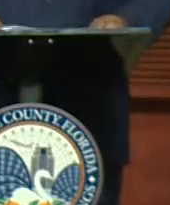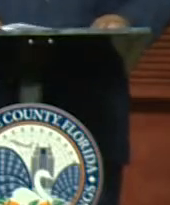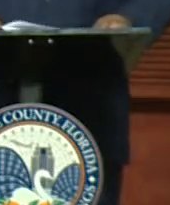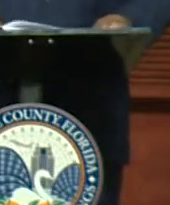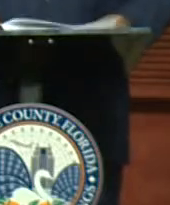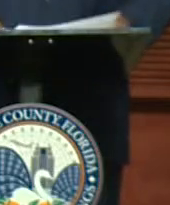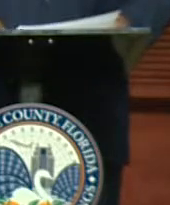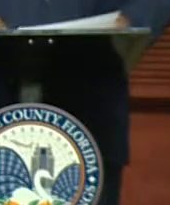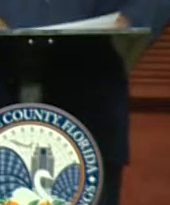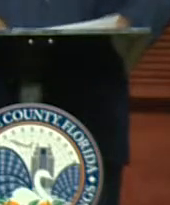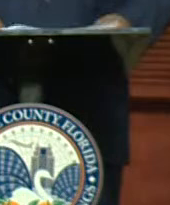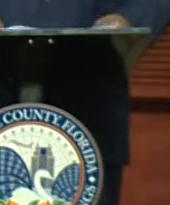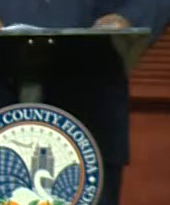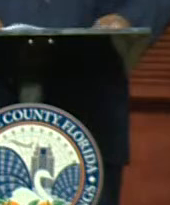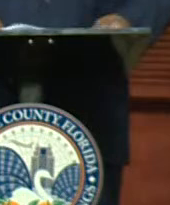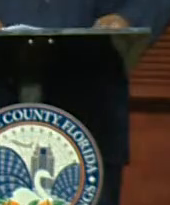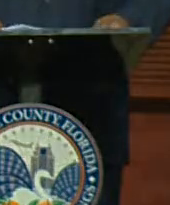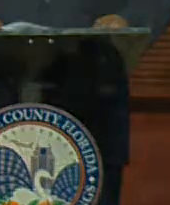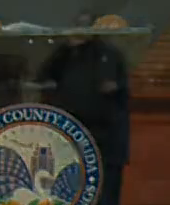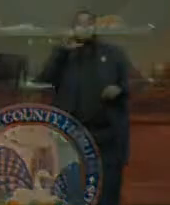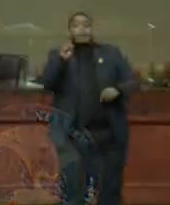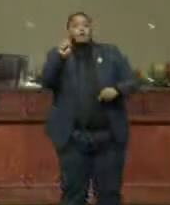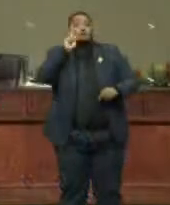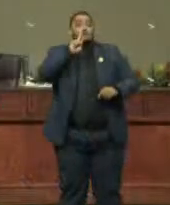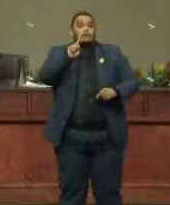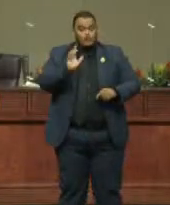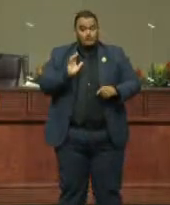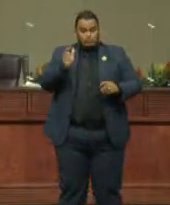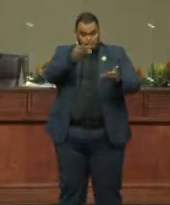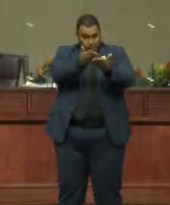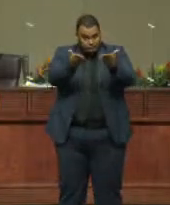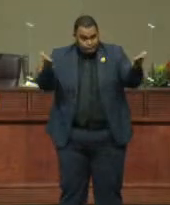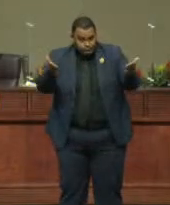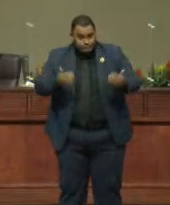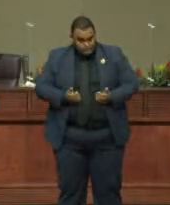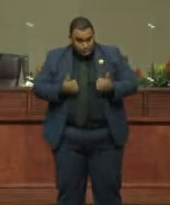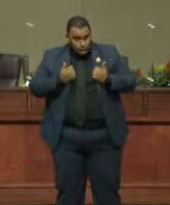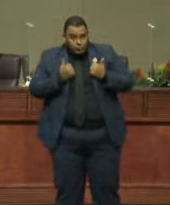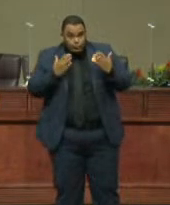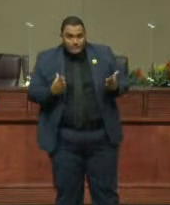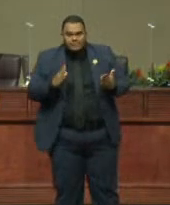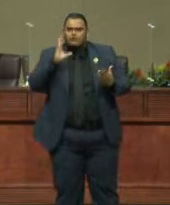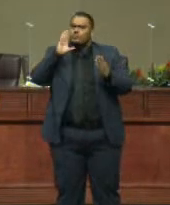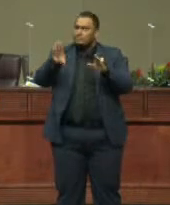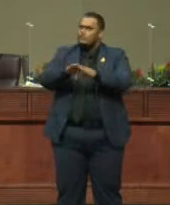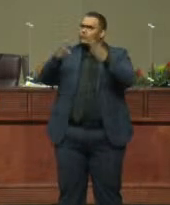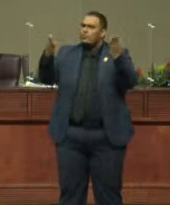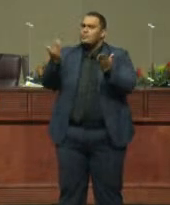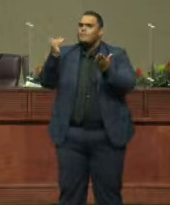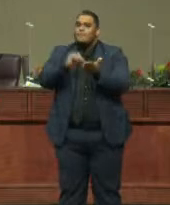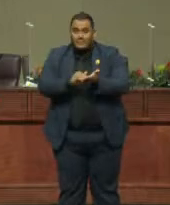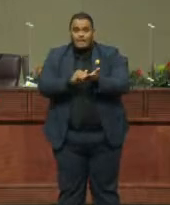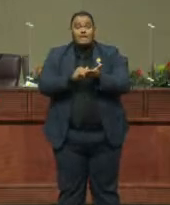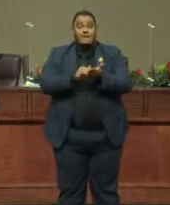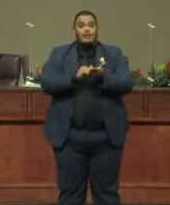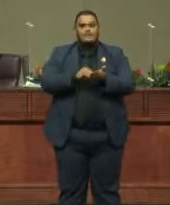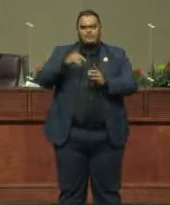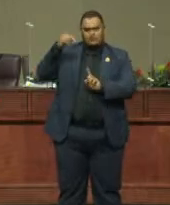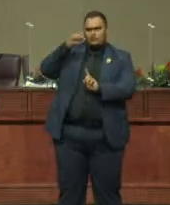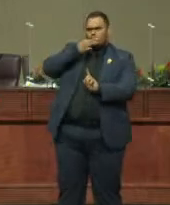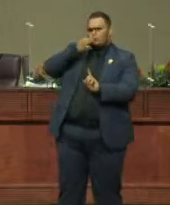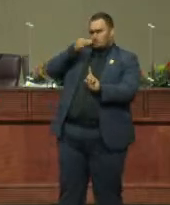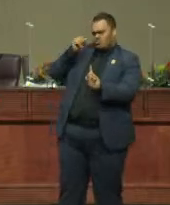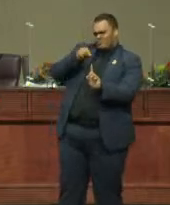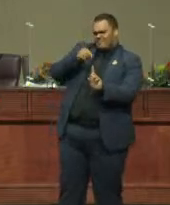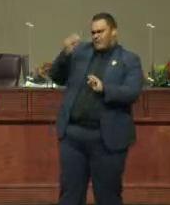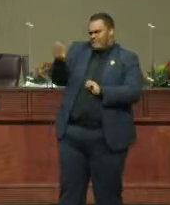our Cares for Residents program will reopen its portal on this coming Monday, November